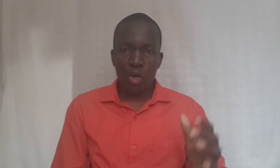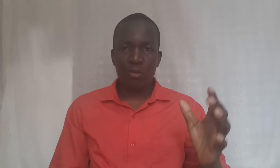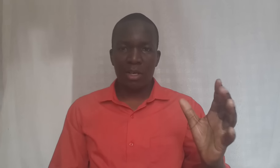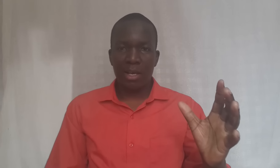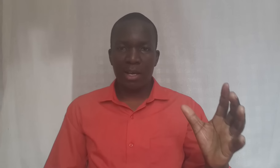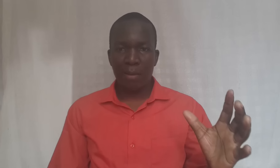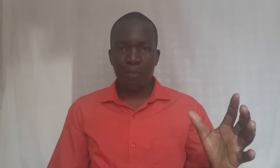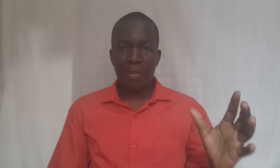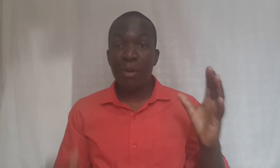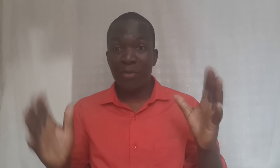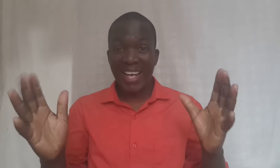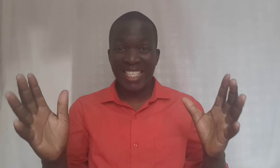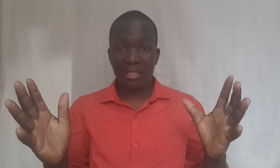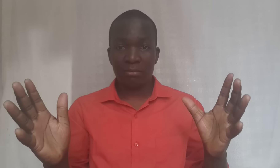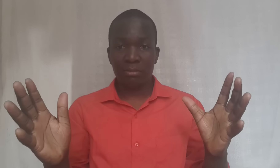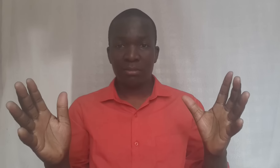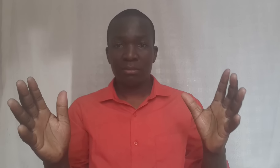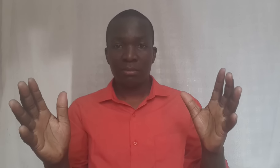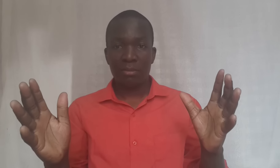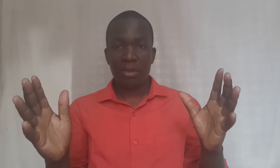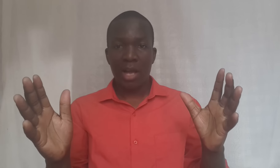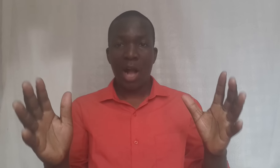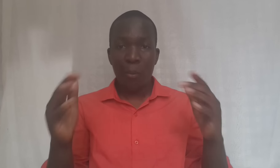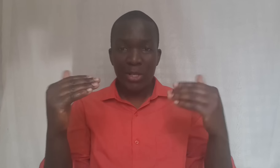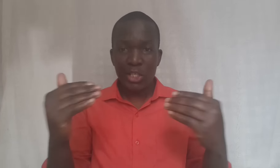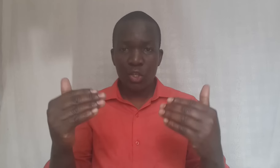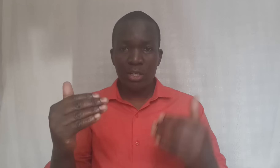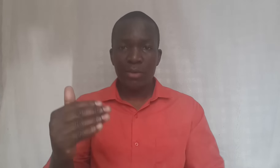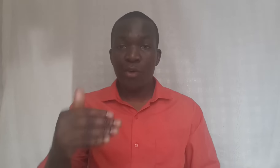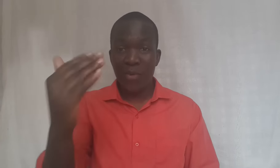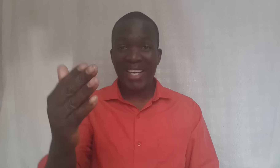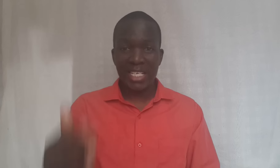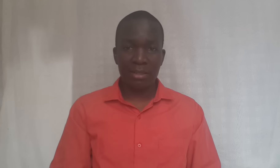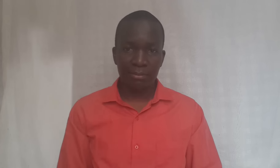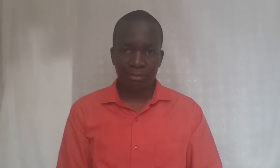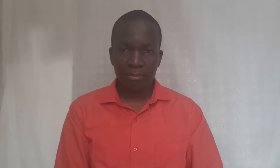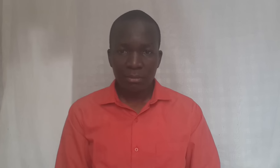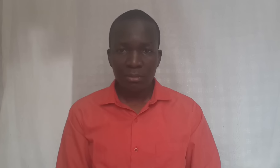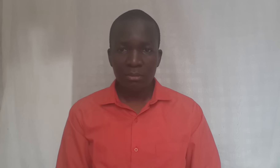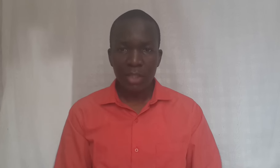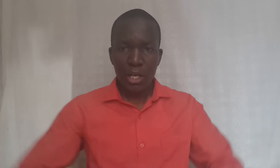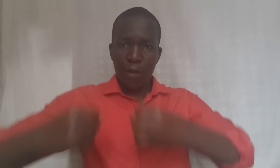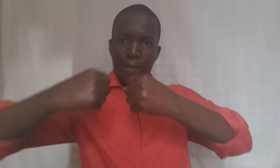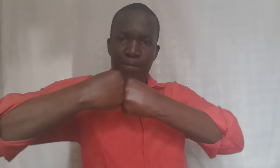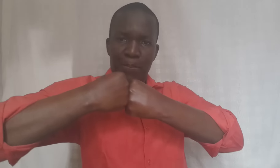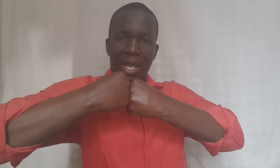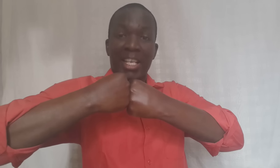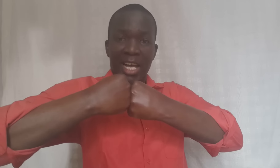Or people fighting, a competition for fighting. A